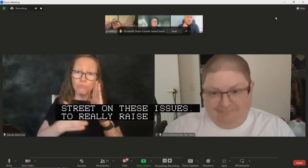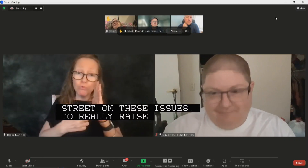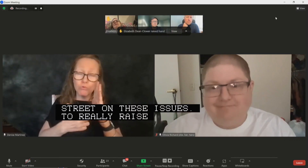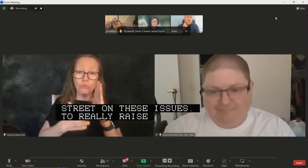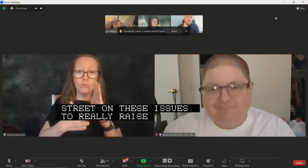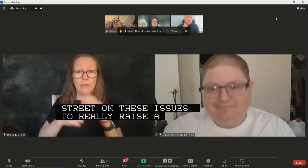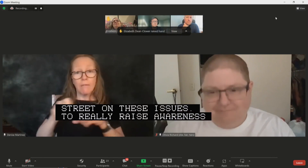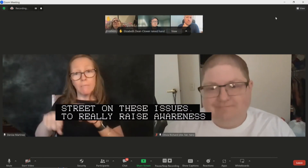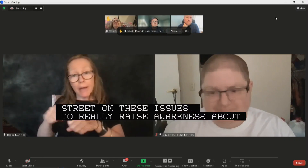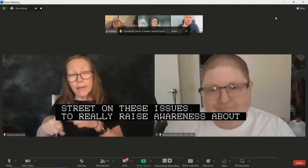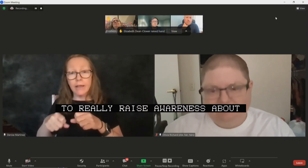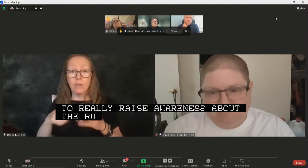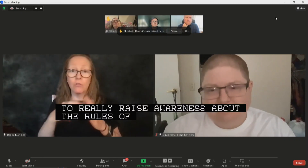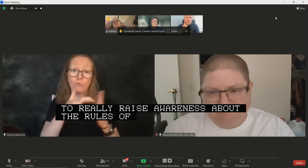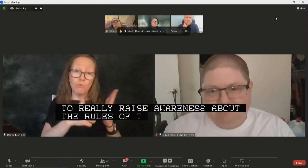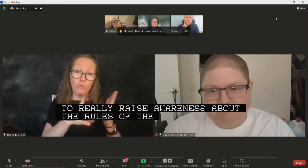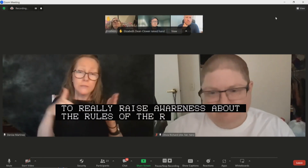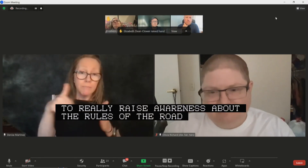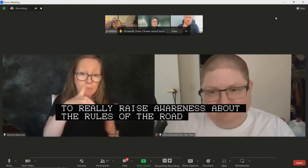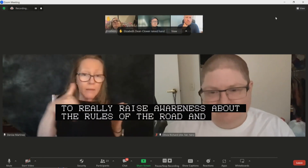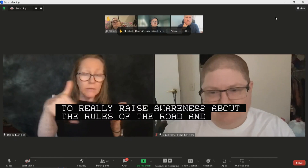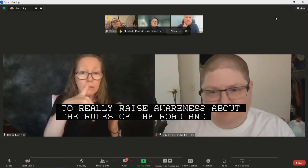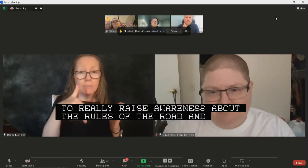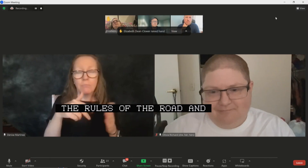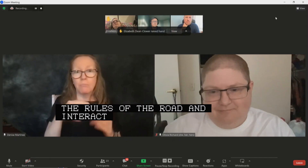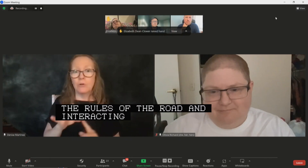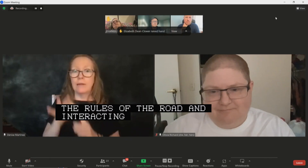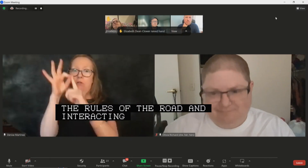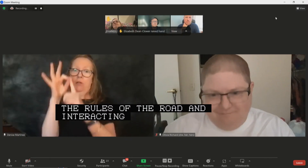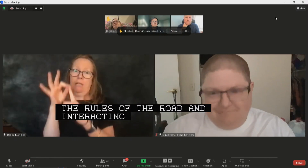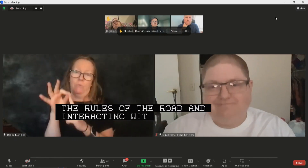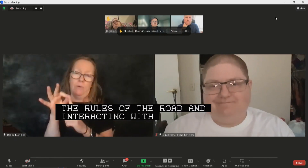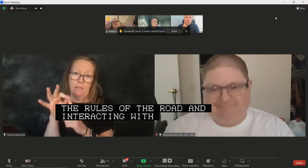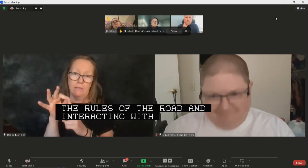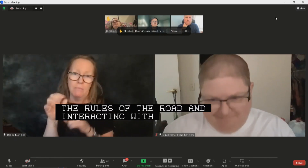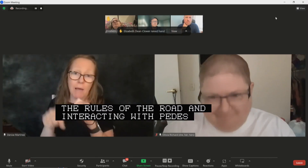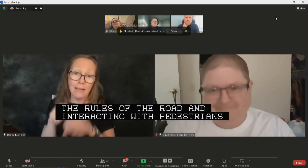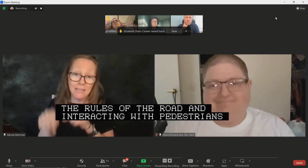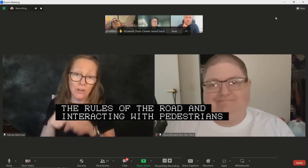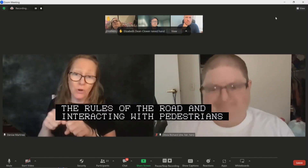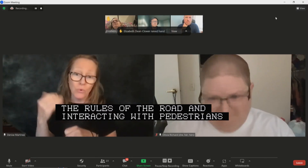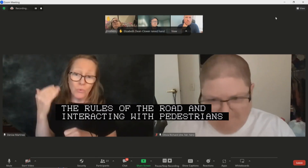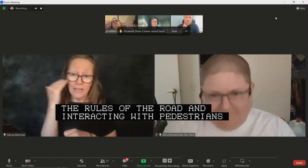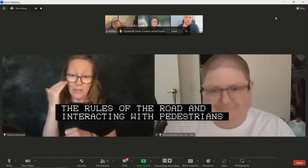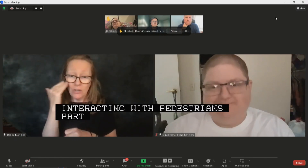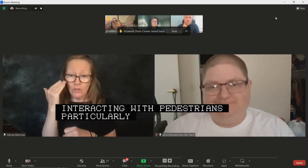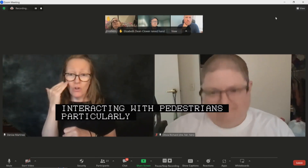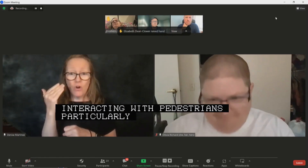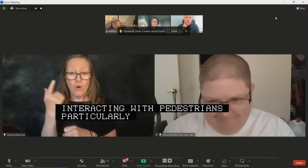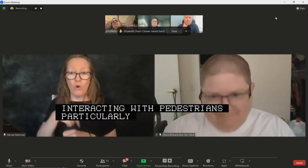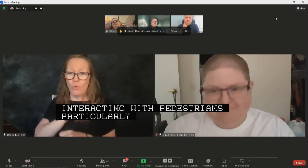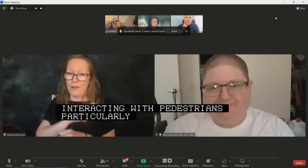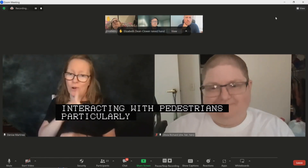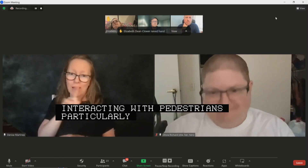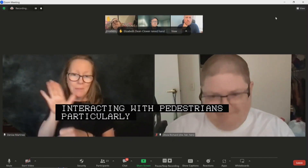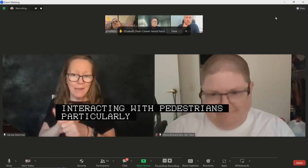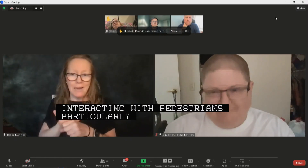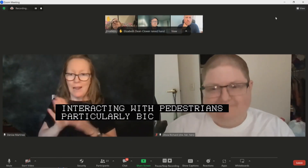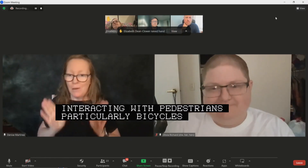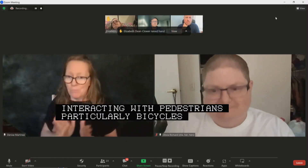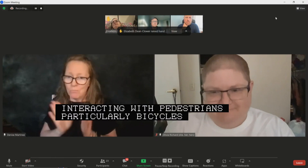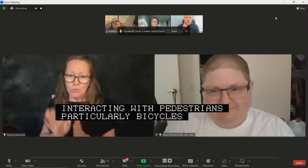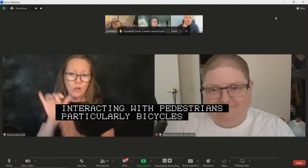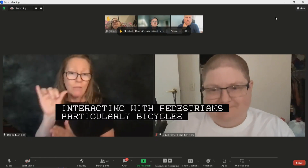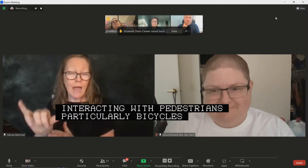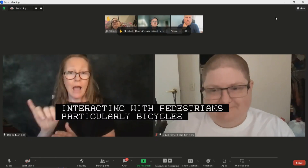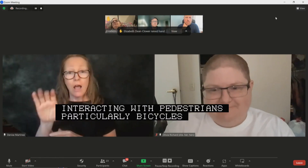pedestrians, particularly with bicycles, because we know David Vieira was really committed to that, and he pushed us on that. So Colleen gave